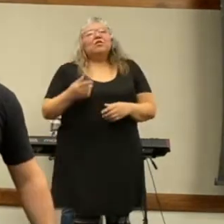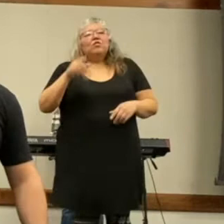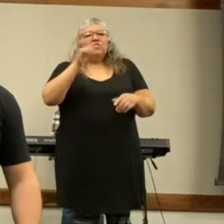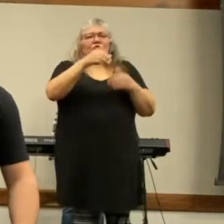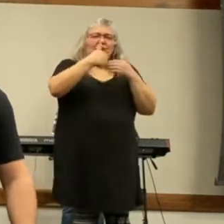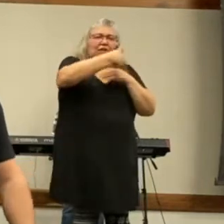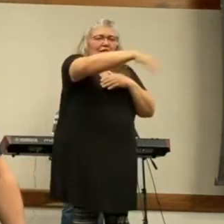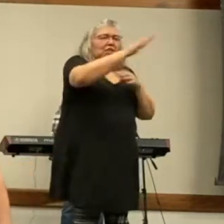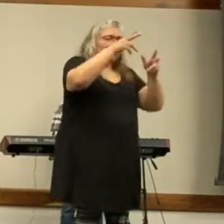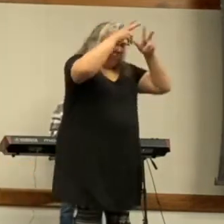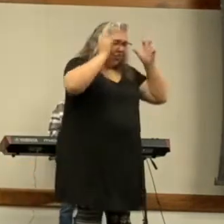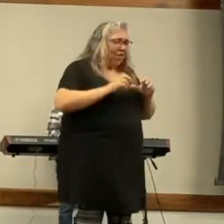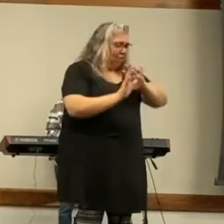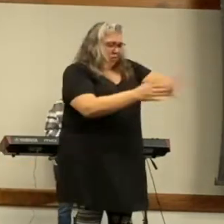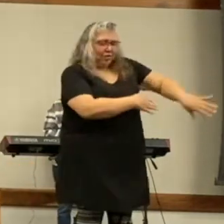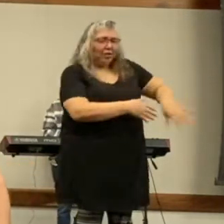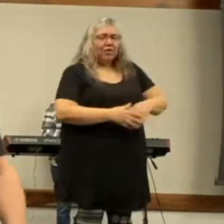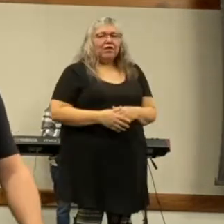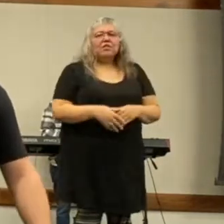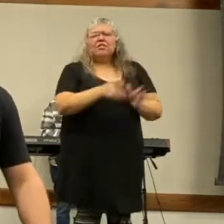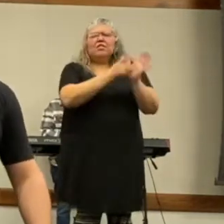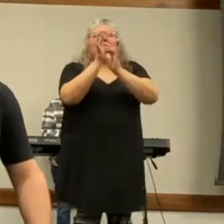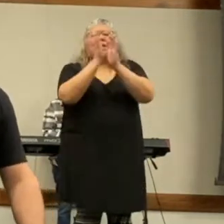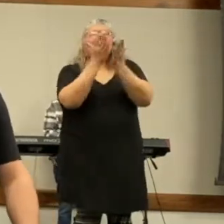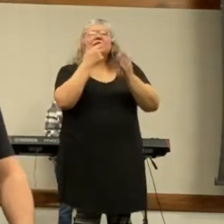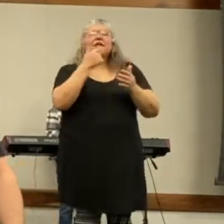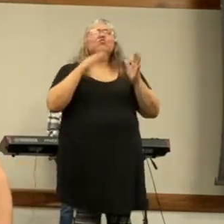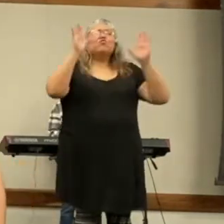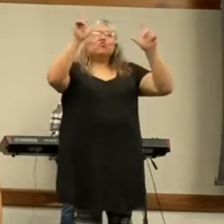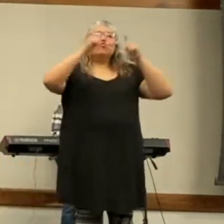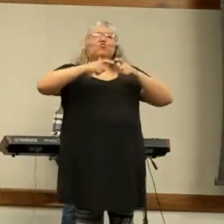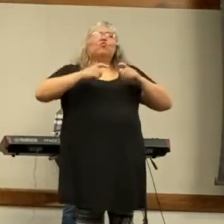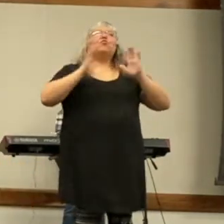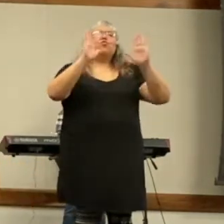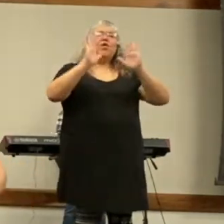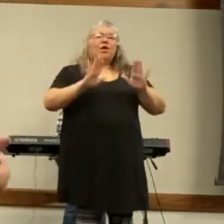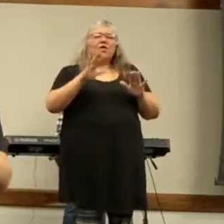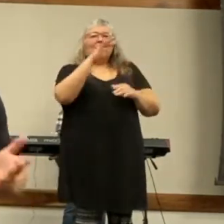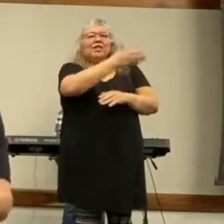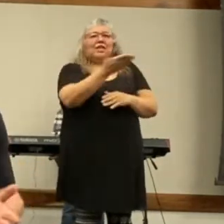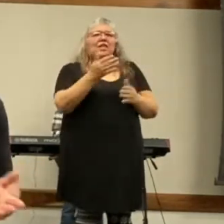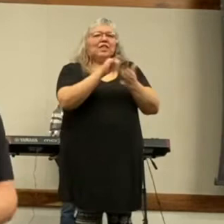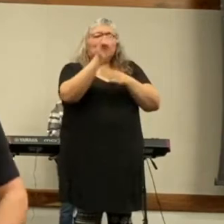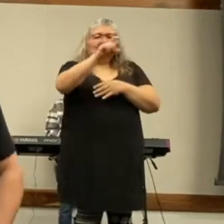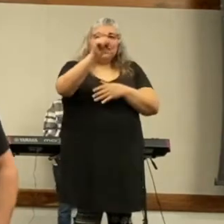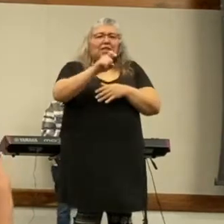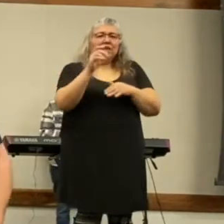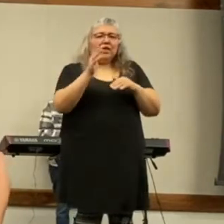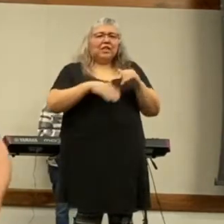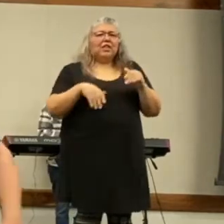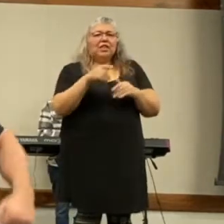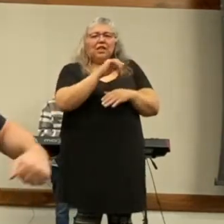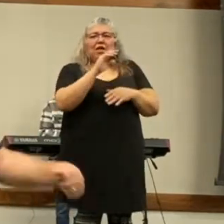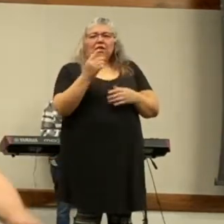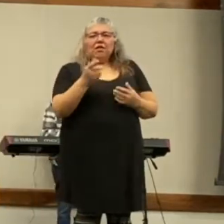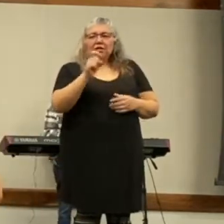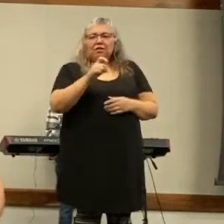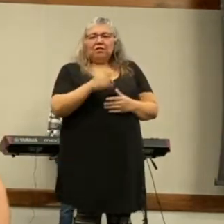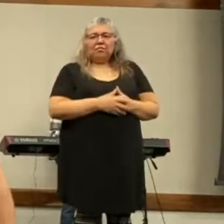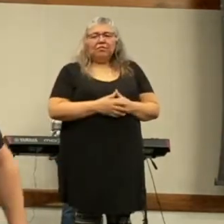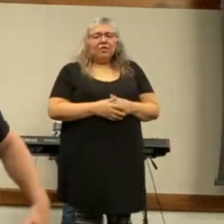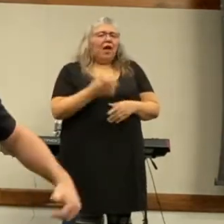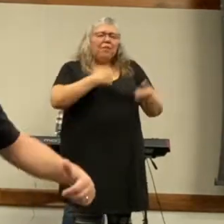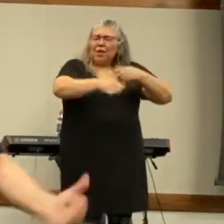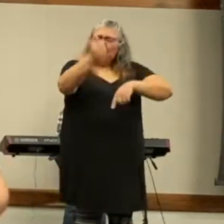me. Oh, the Bible says, greater is he who is in me than he who is in the world. Oh, I'm set on fire now because I'm coming.